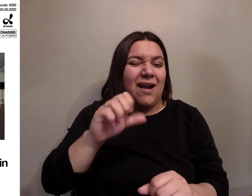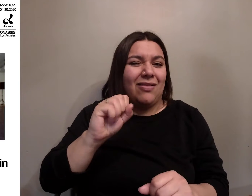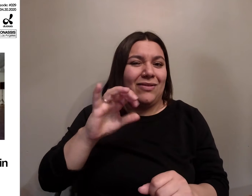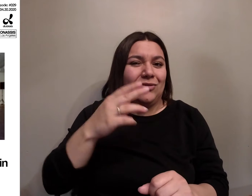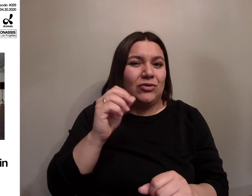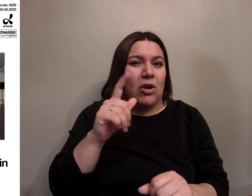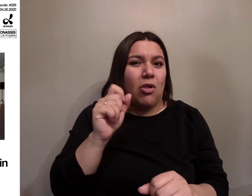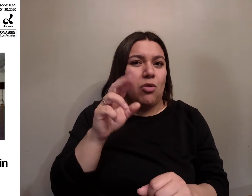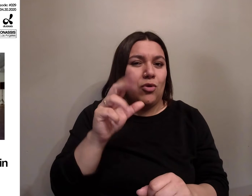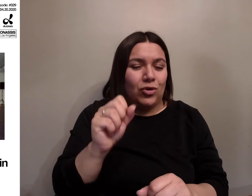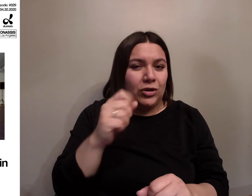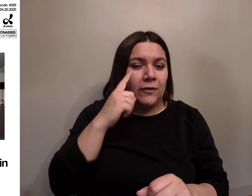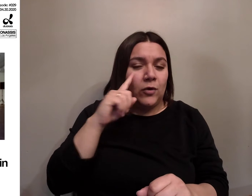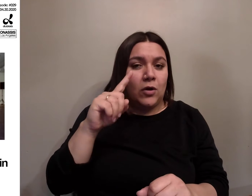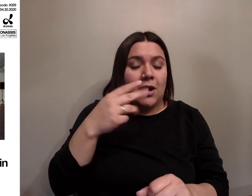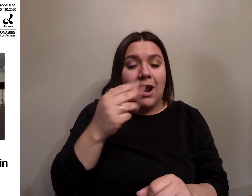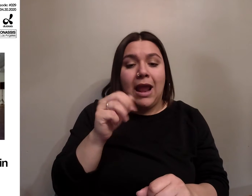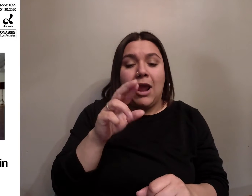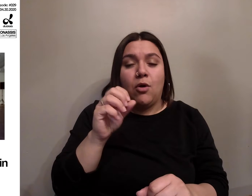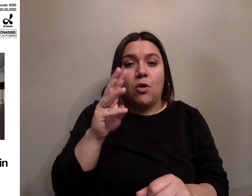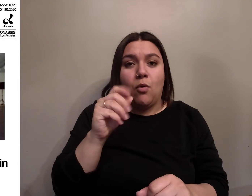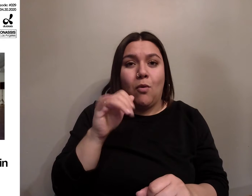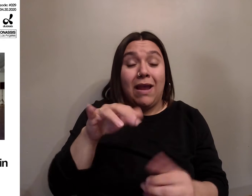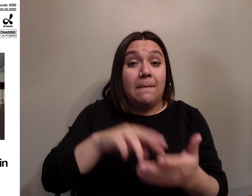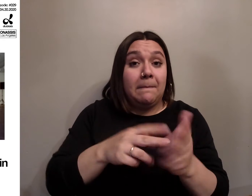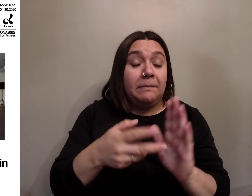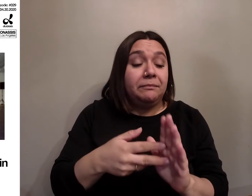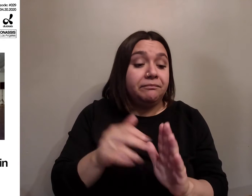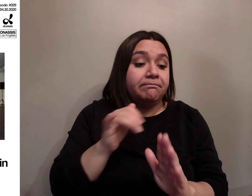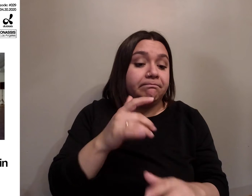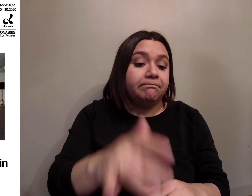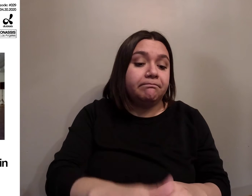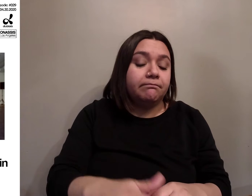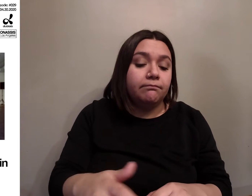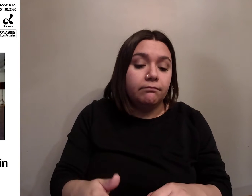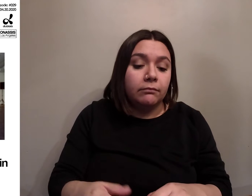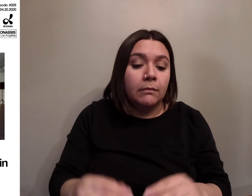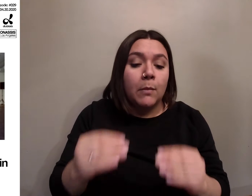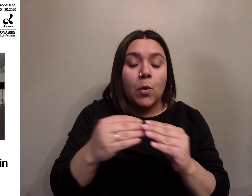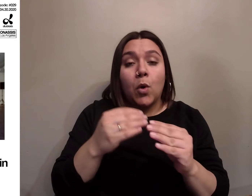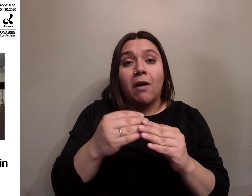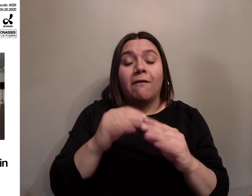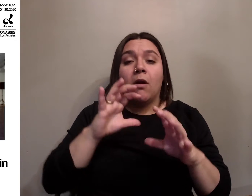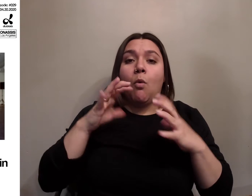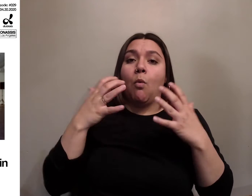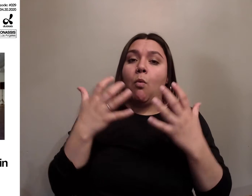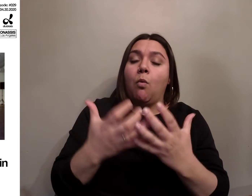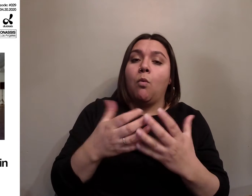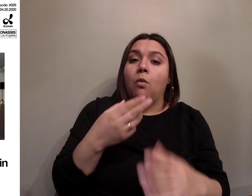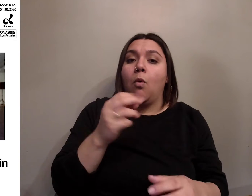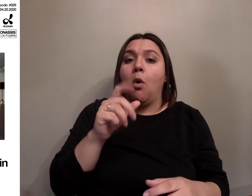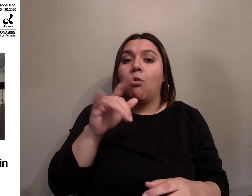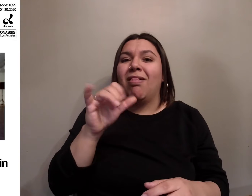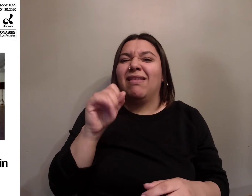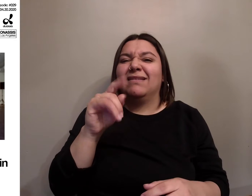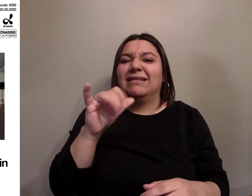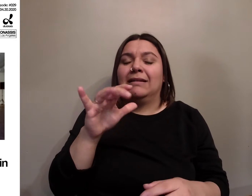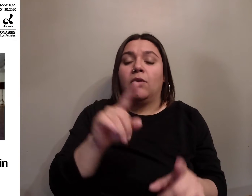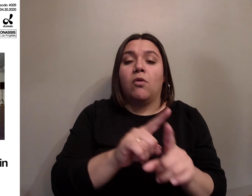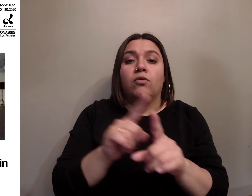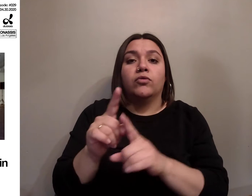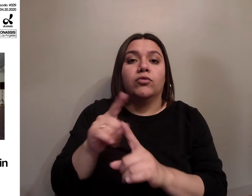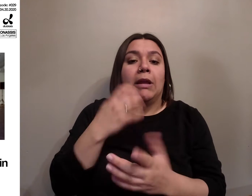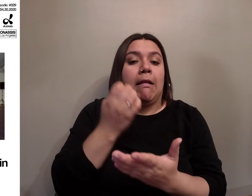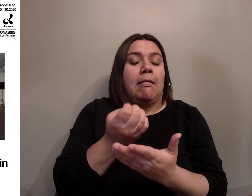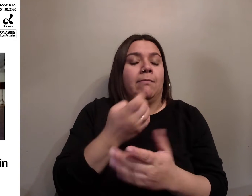Donna Haraway. And what we mean by that is really kind of a more holistic and ecological